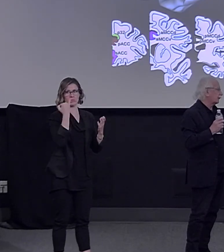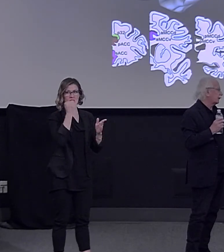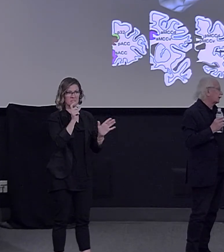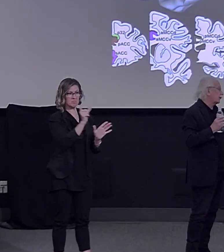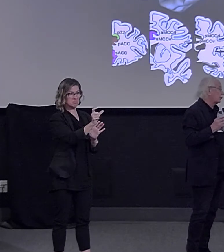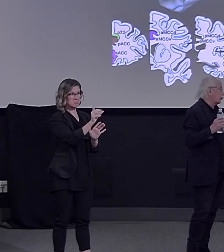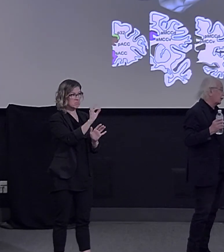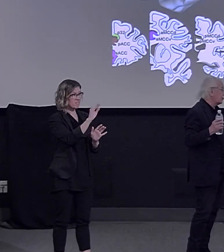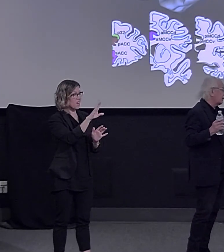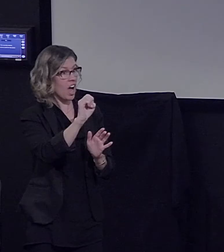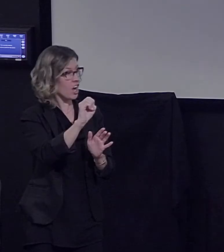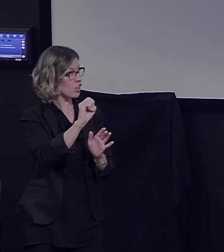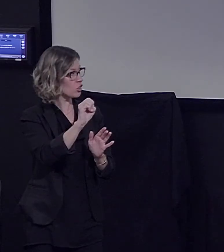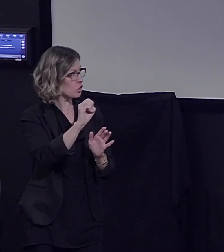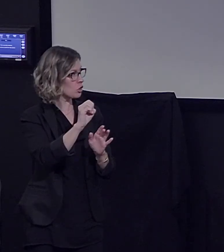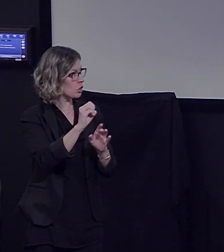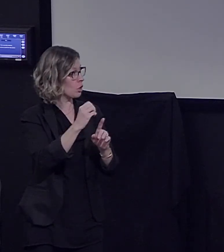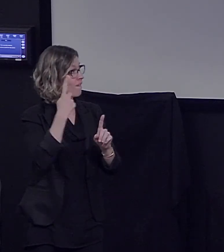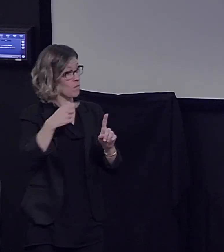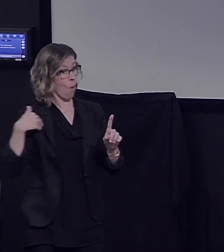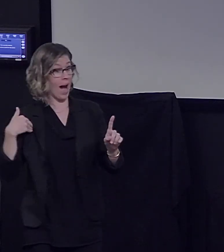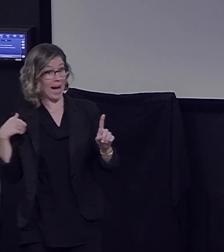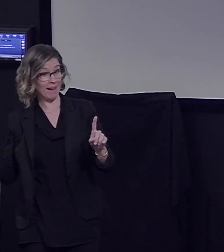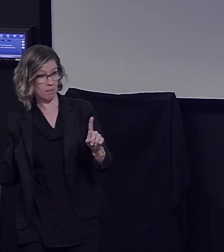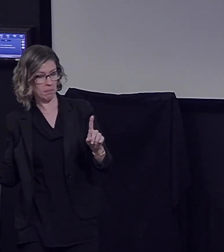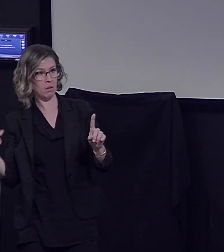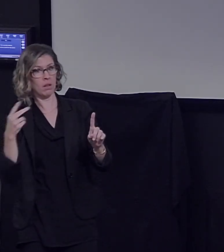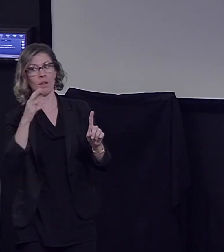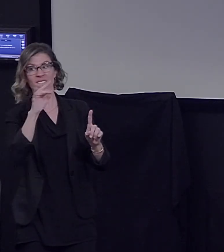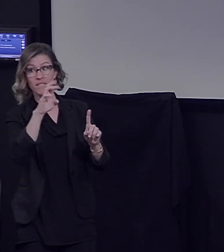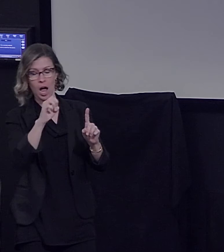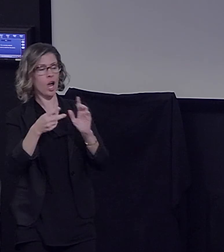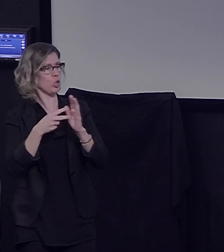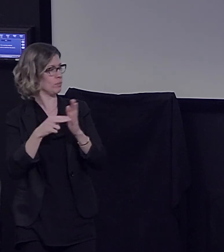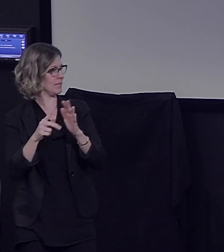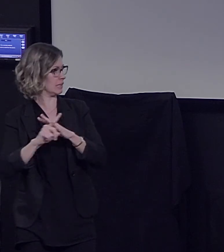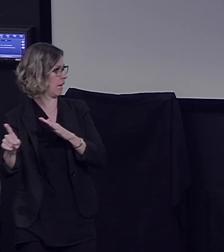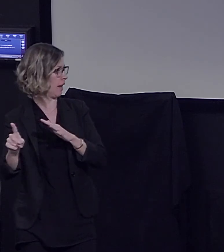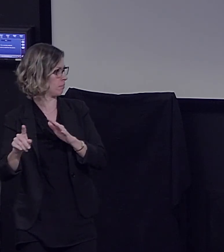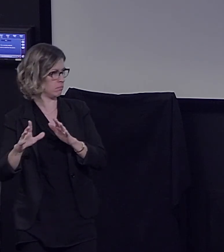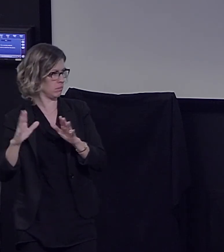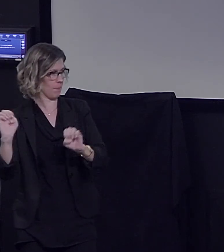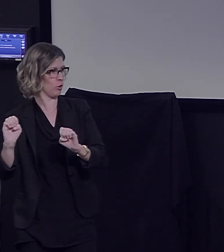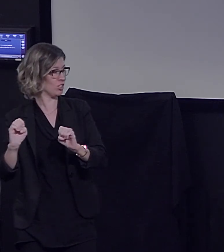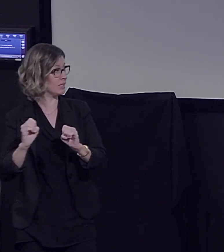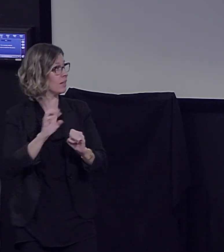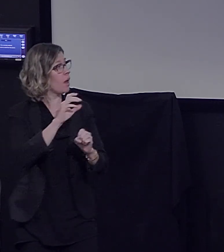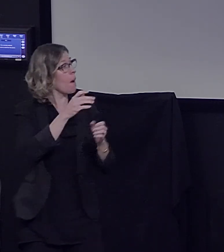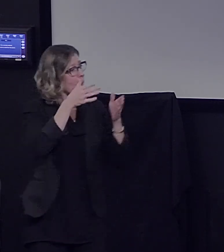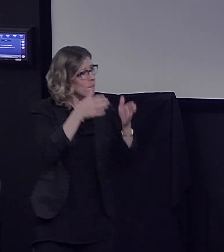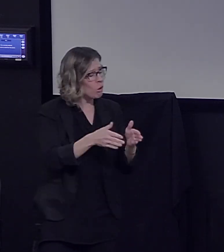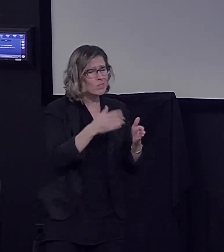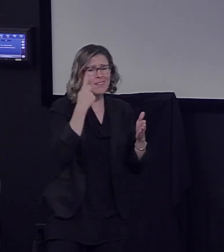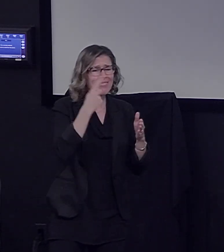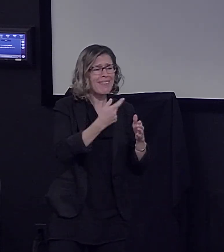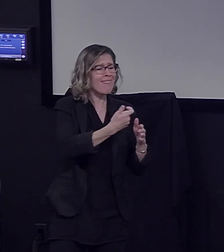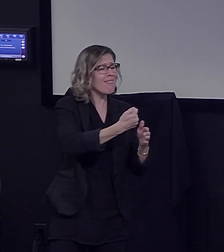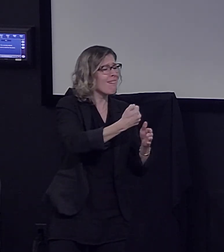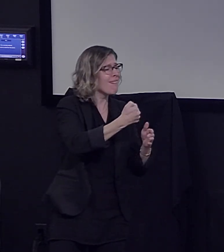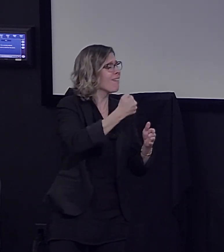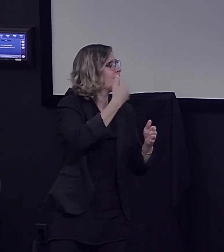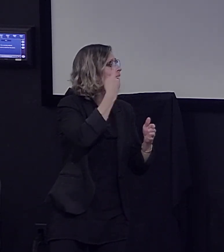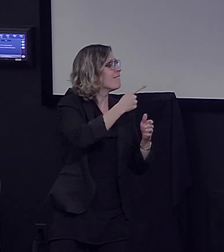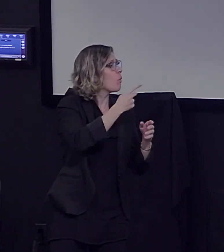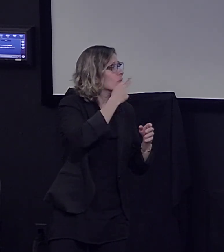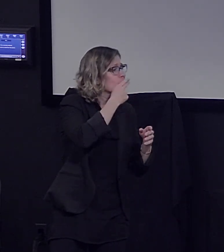have only one meaning for an animal, escape. For a person could be fire, give me fire for my cigarette, give